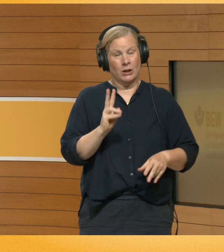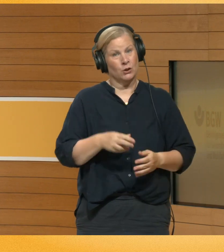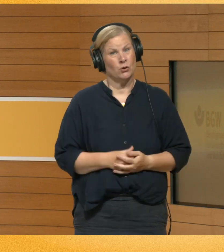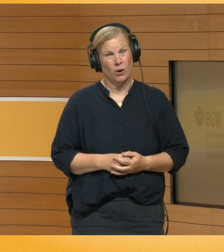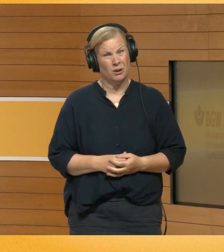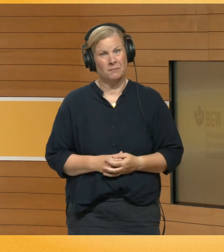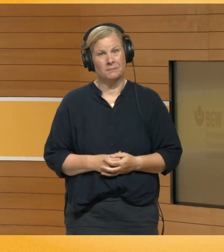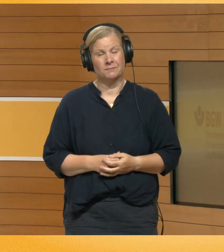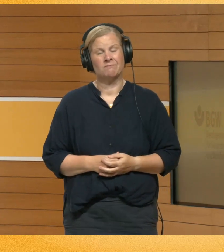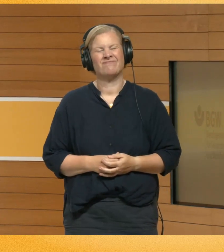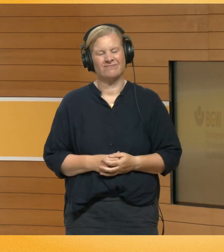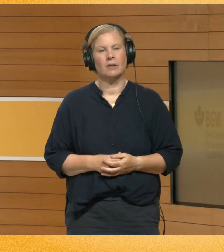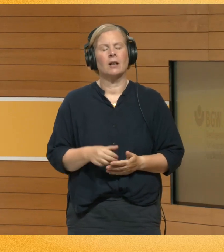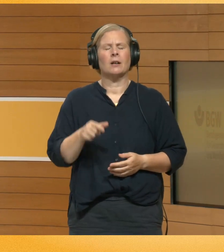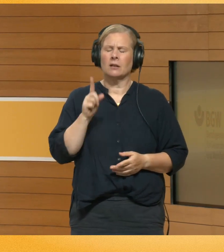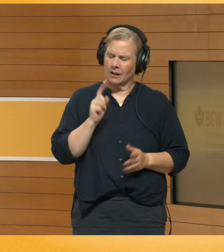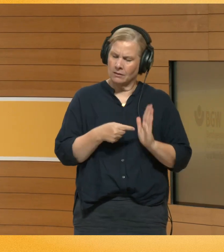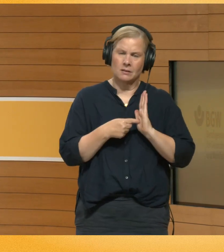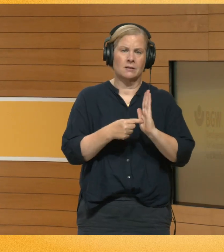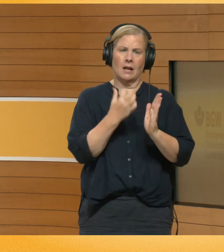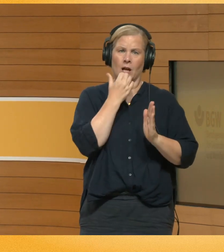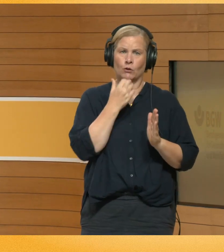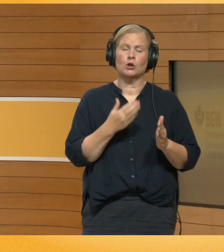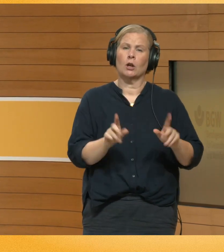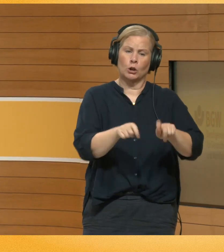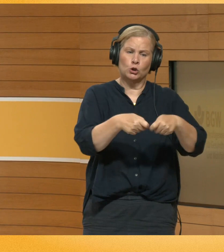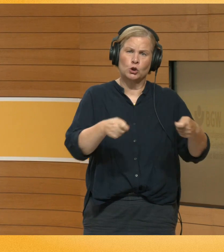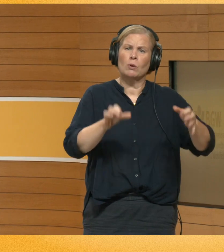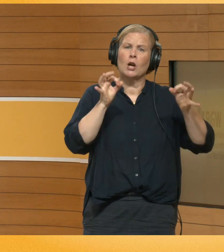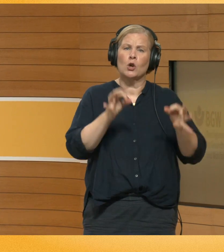still shoes with a strap at the heel, and we need to